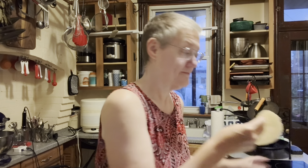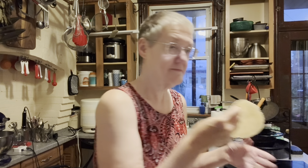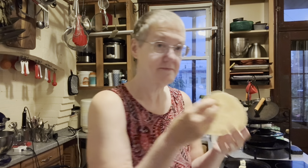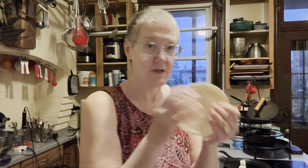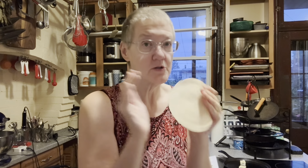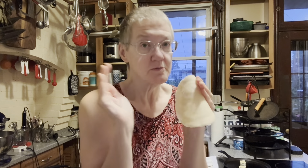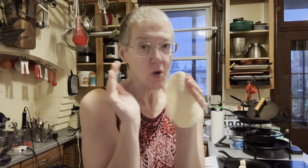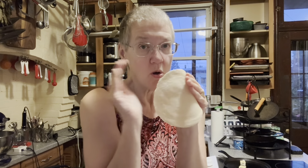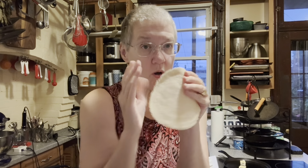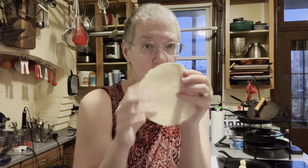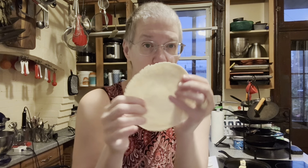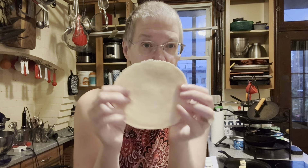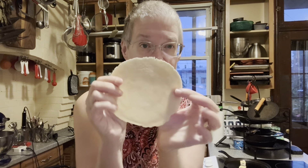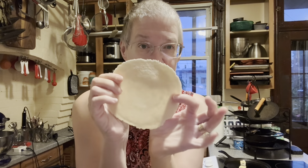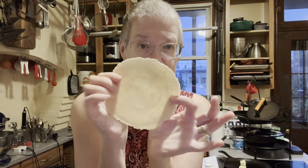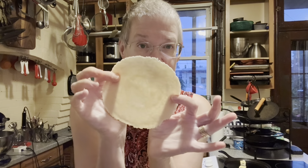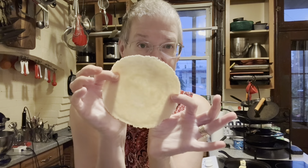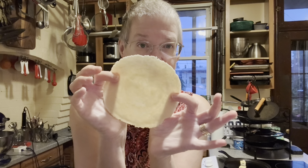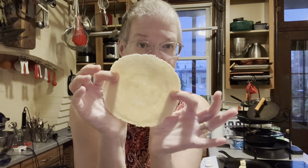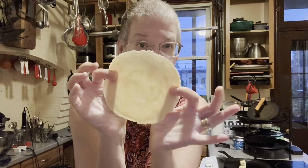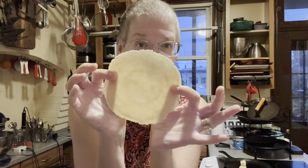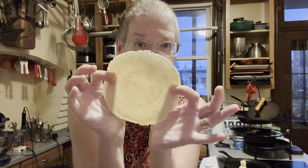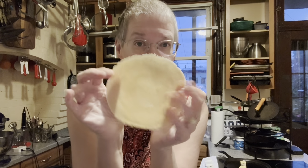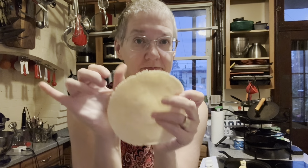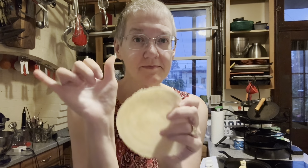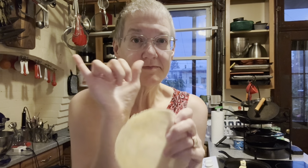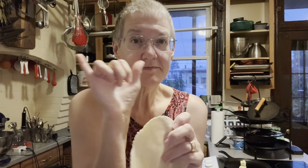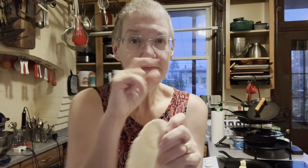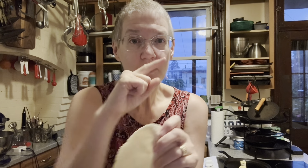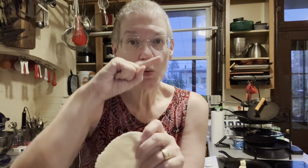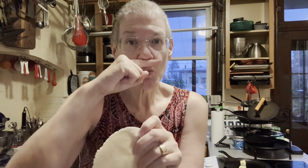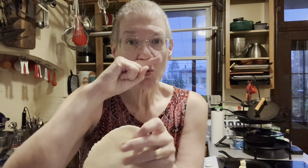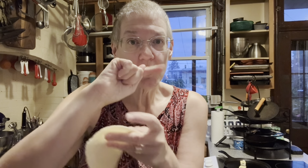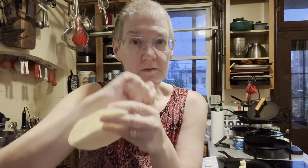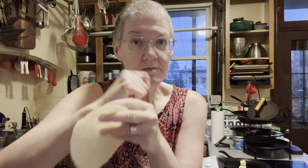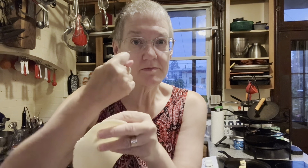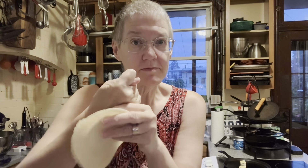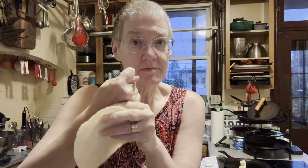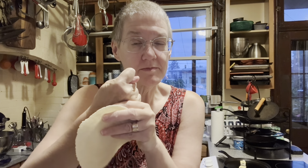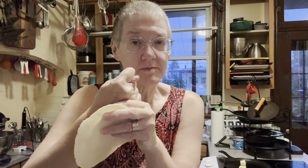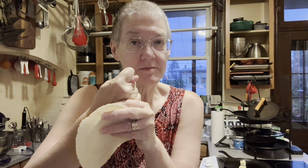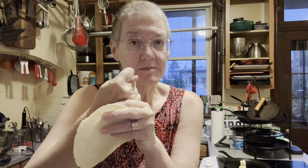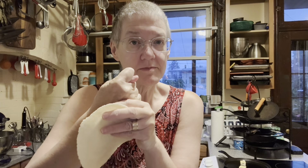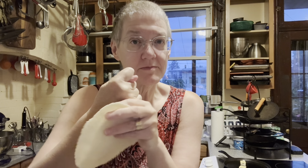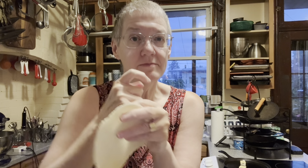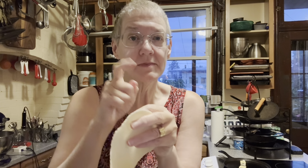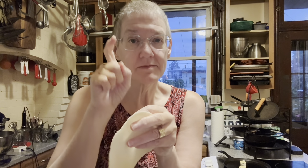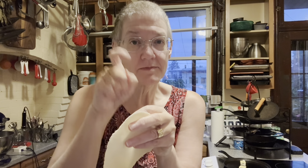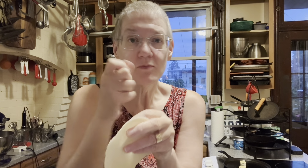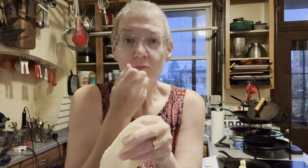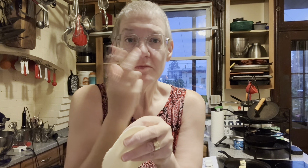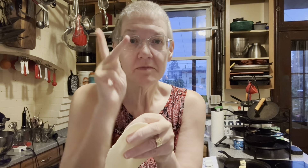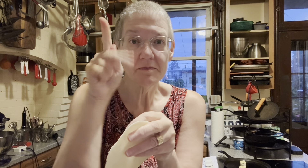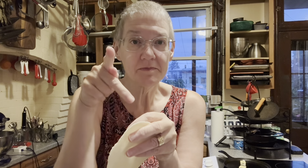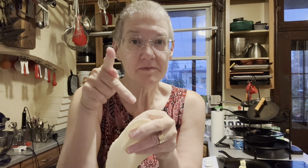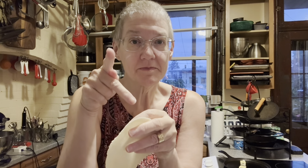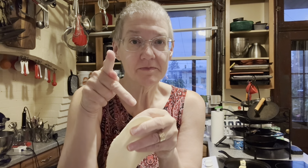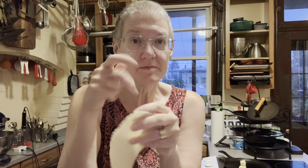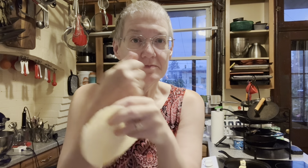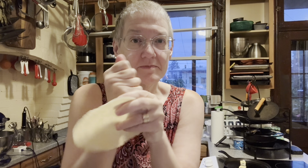This is a small corn-style type tortilla, meaning you need to warm it up to make